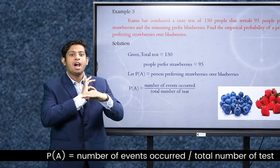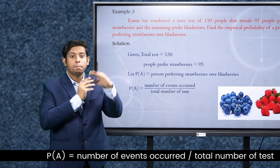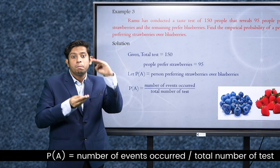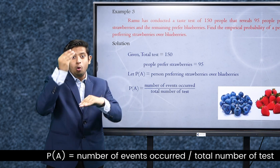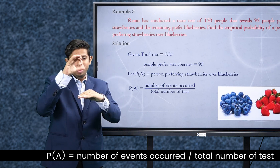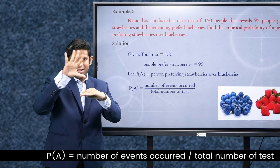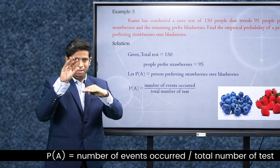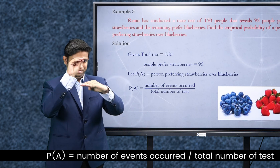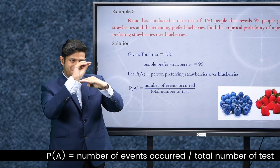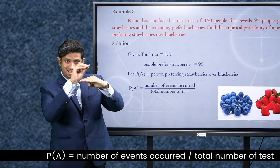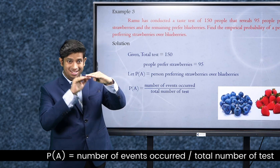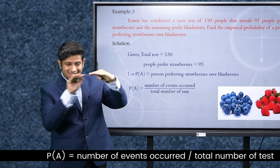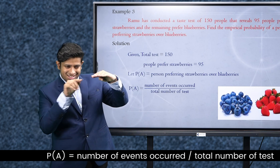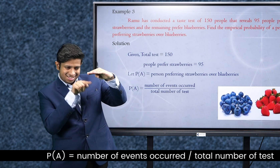total number of tests.